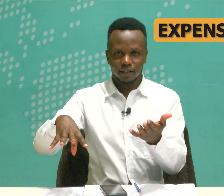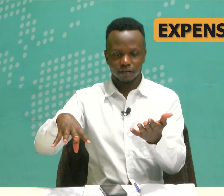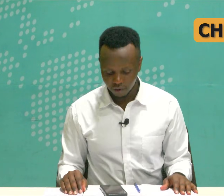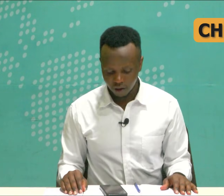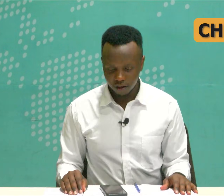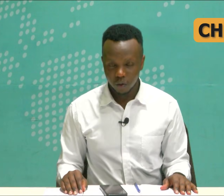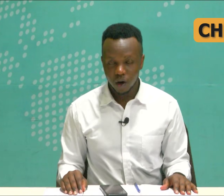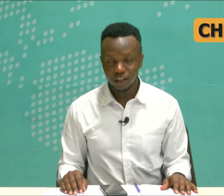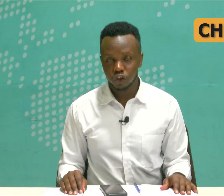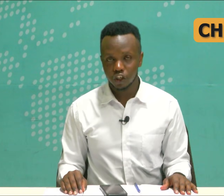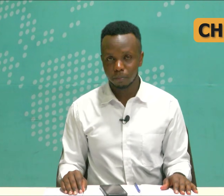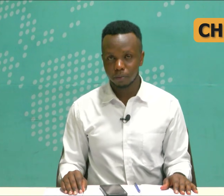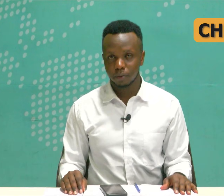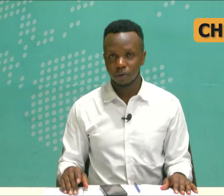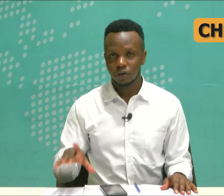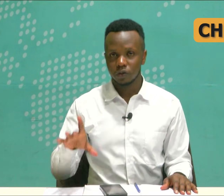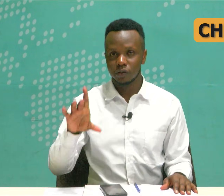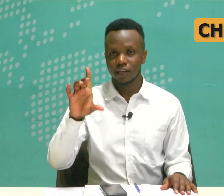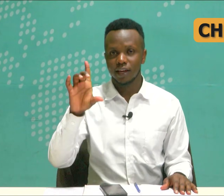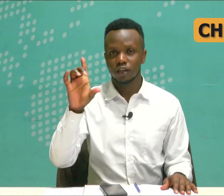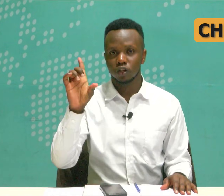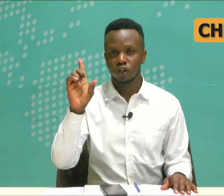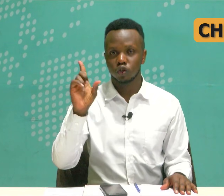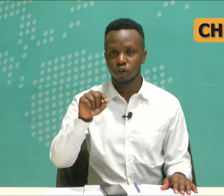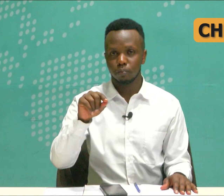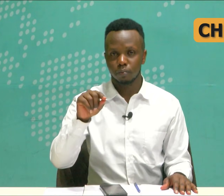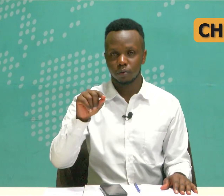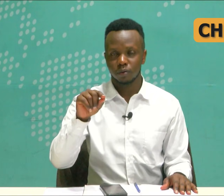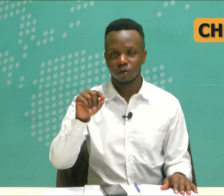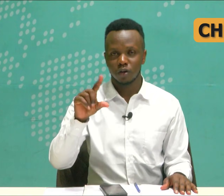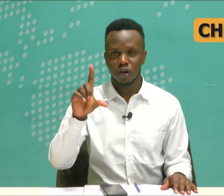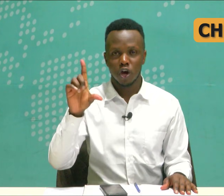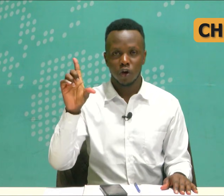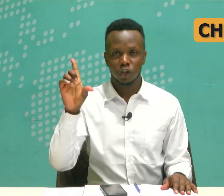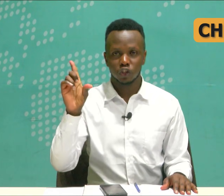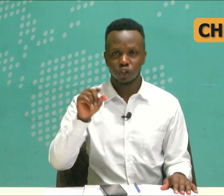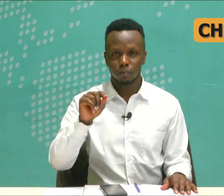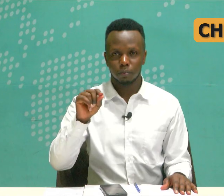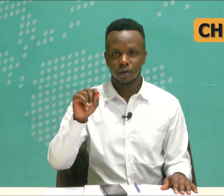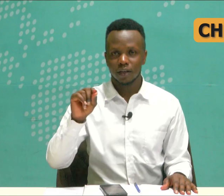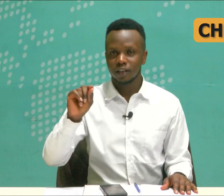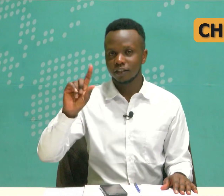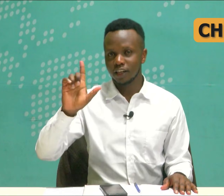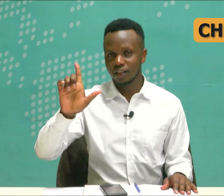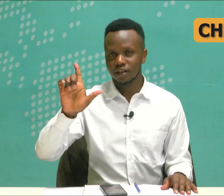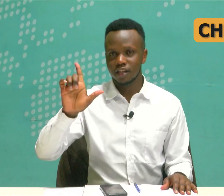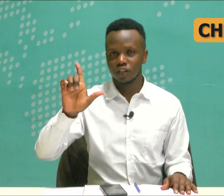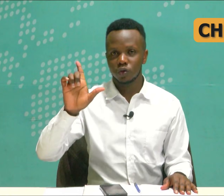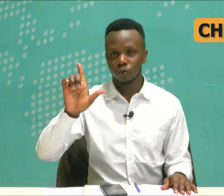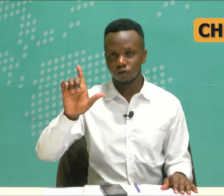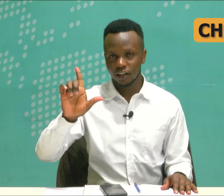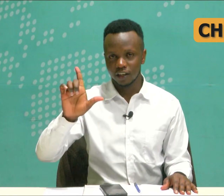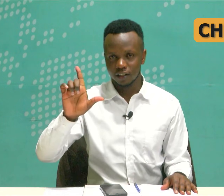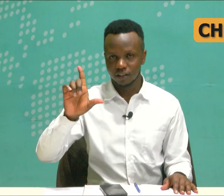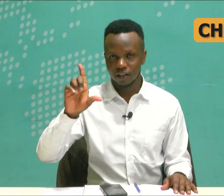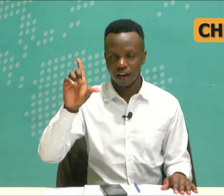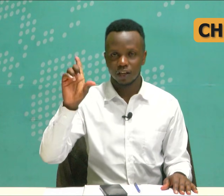expensive. The word cheap, you say cheap, cheap. Just these two fingers,